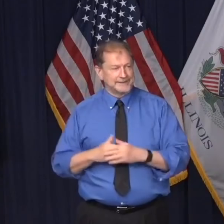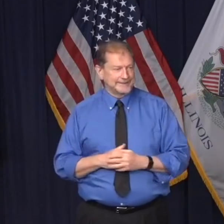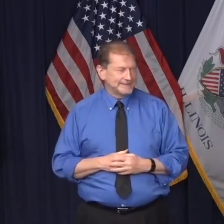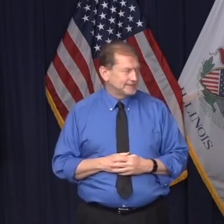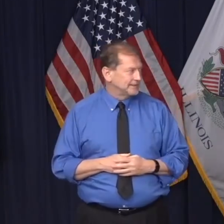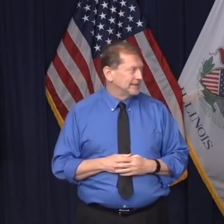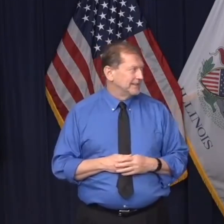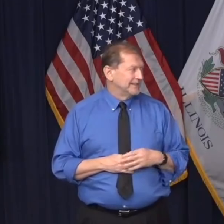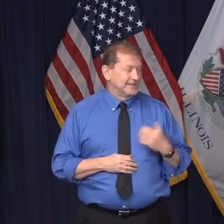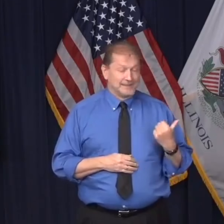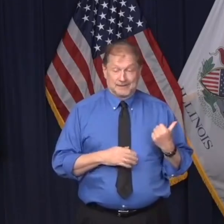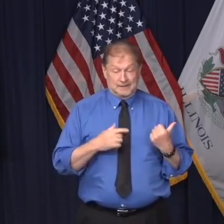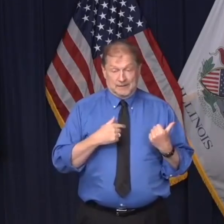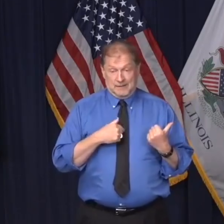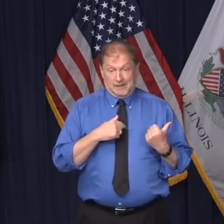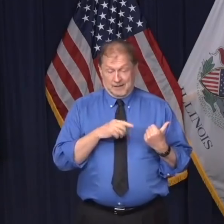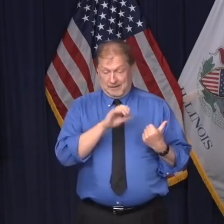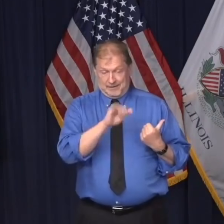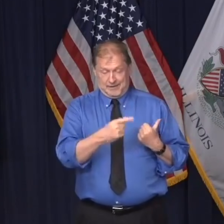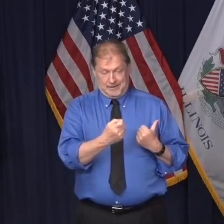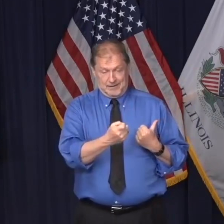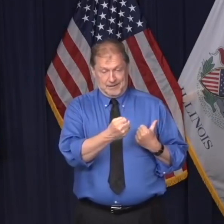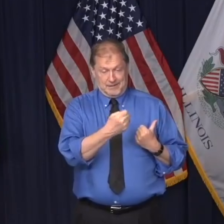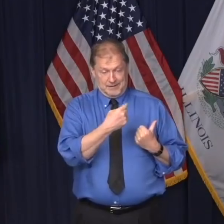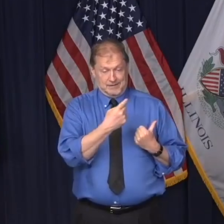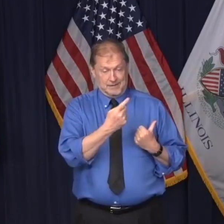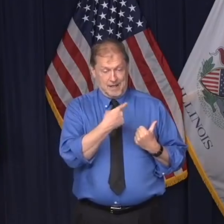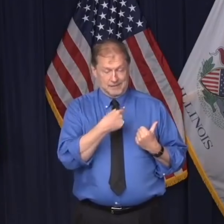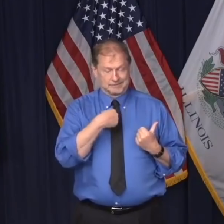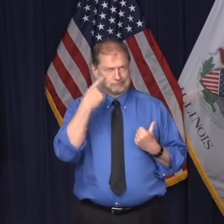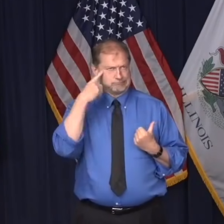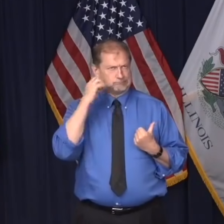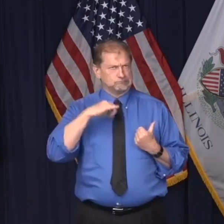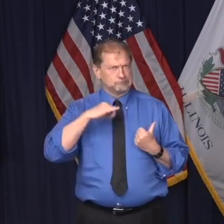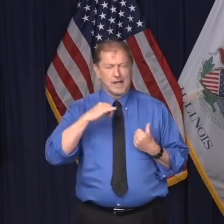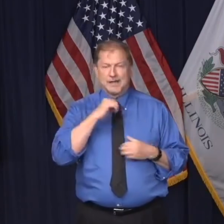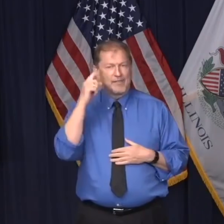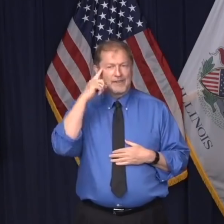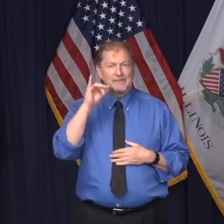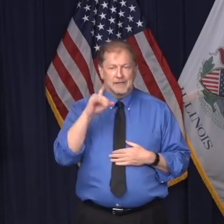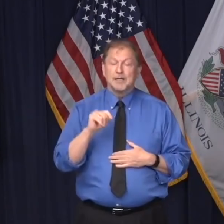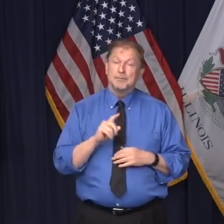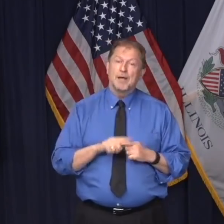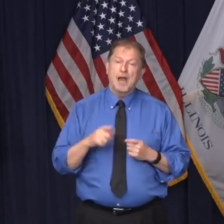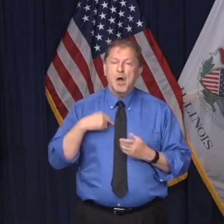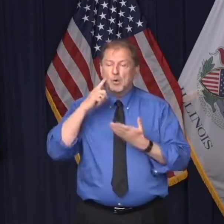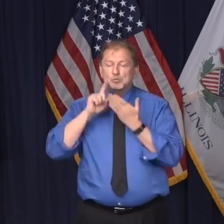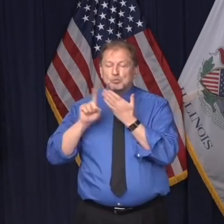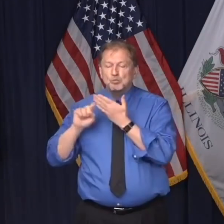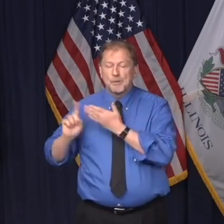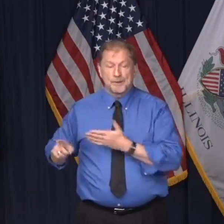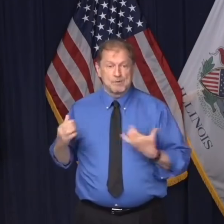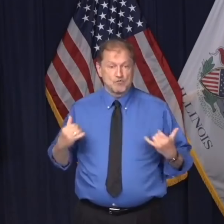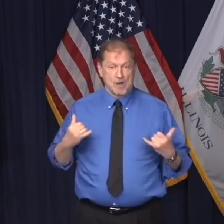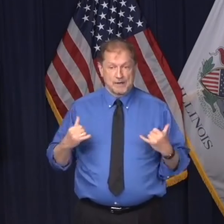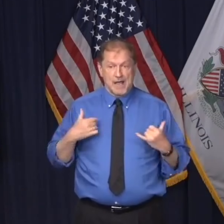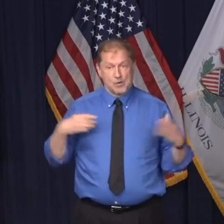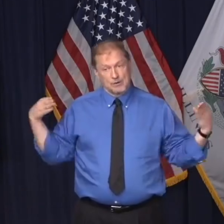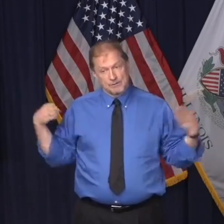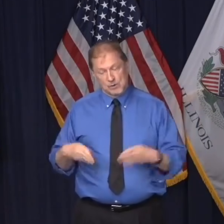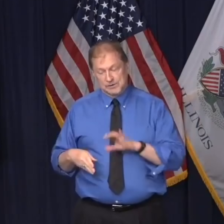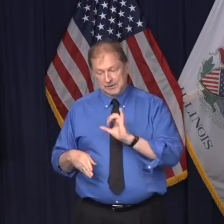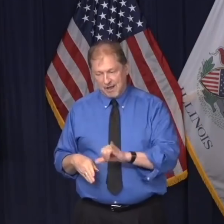I've honestly paid close attention to now. Now that you've raised it, I'll certainly look into it. But at the moment, you know, remember, we're trying to focus